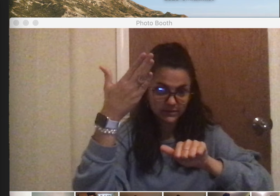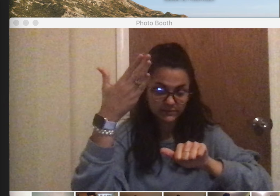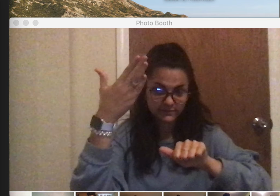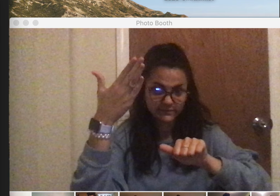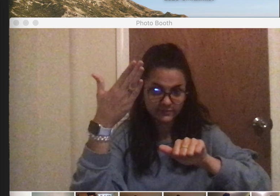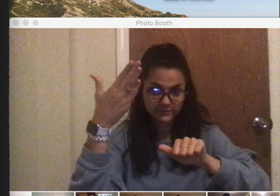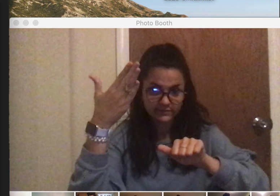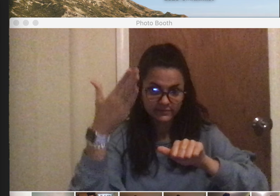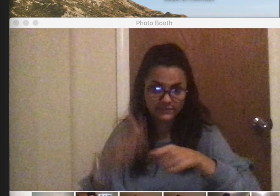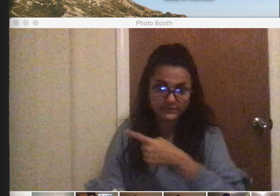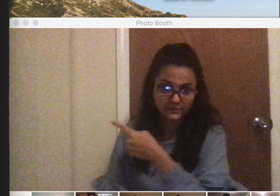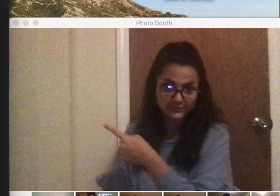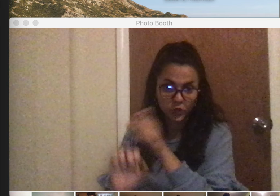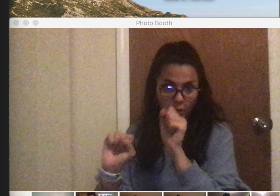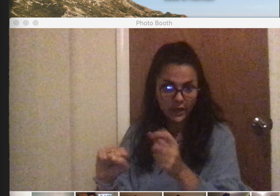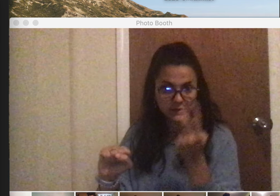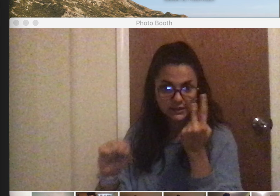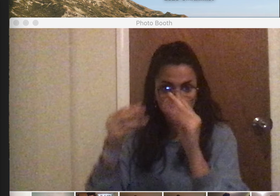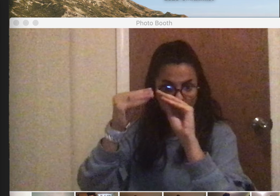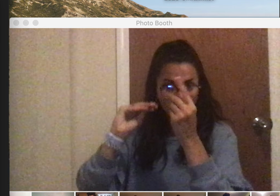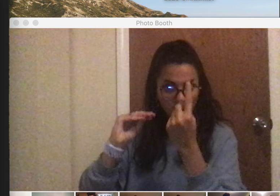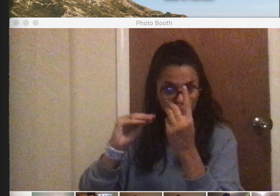exponents with like